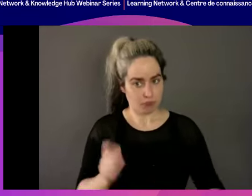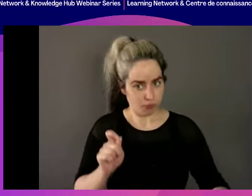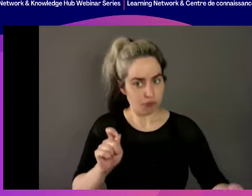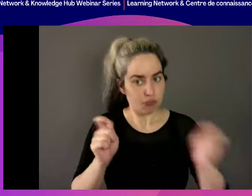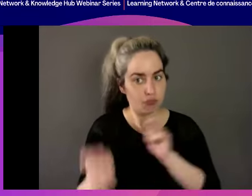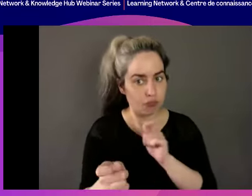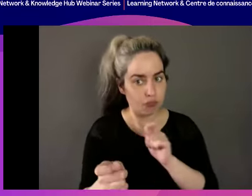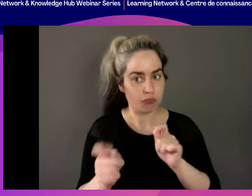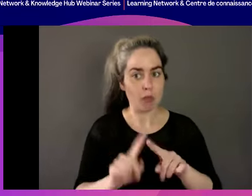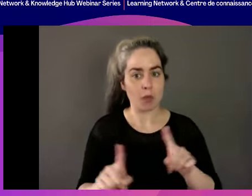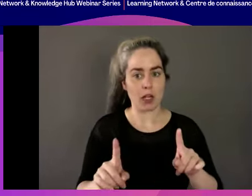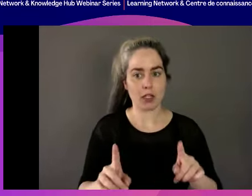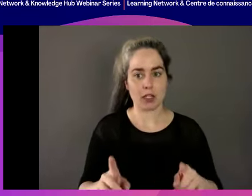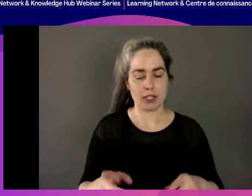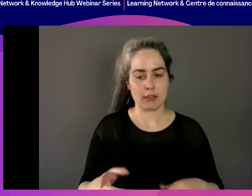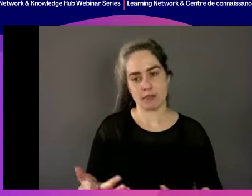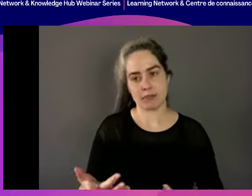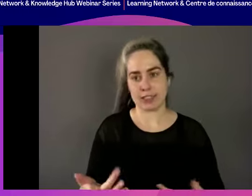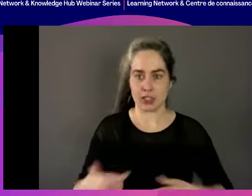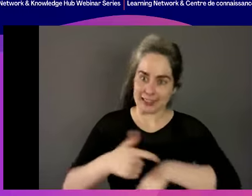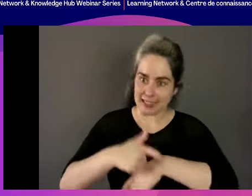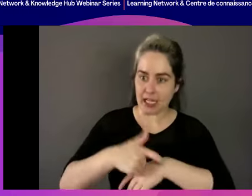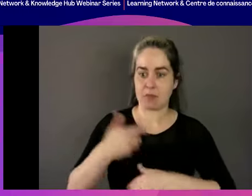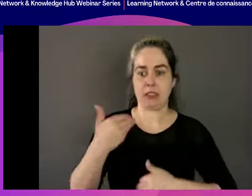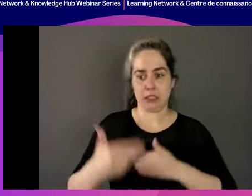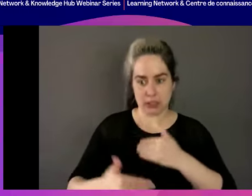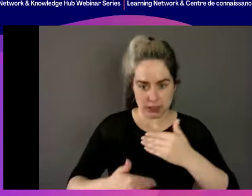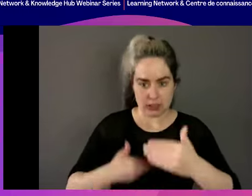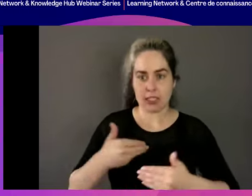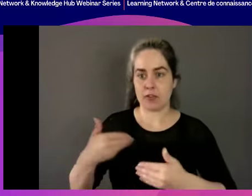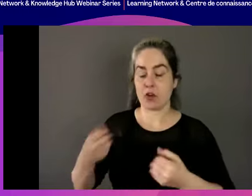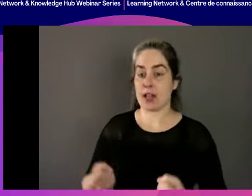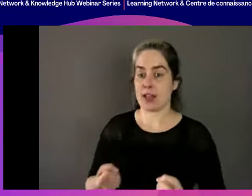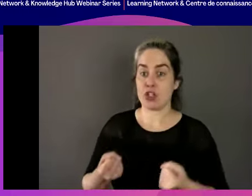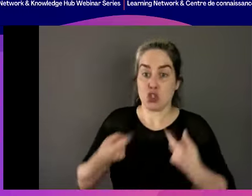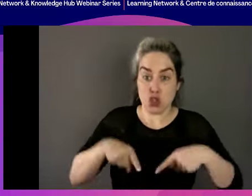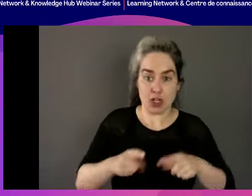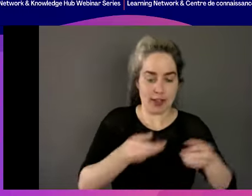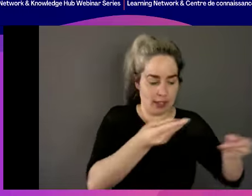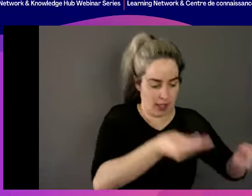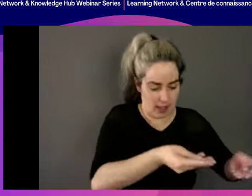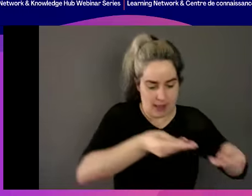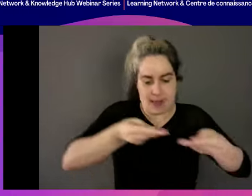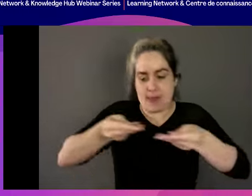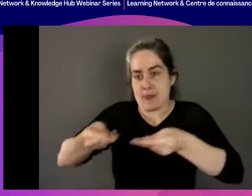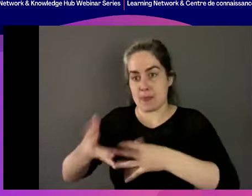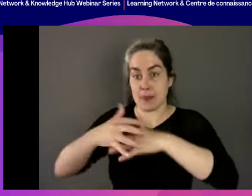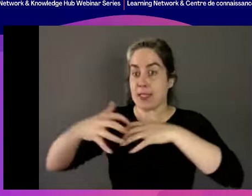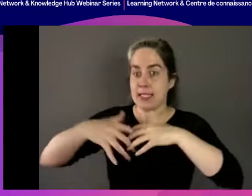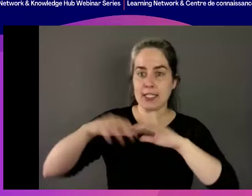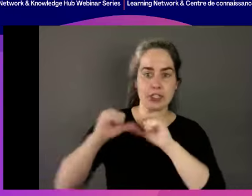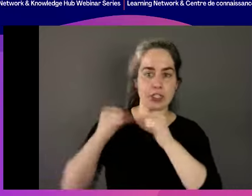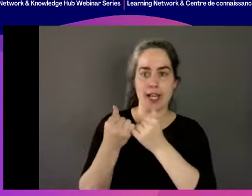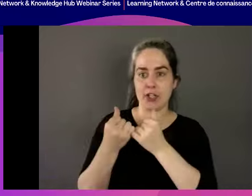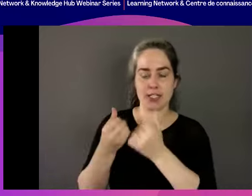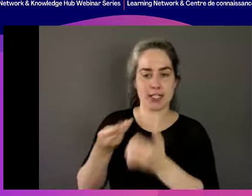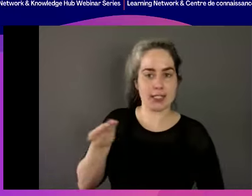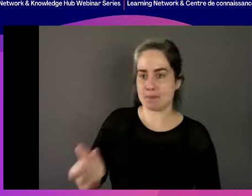long time, even when it was transferred for a lot of communities, they were still being underfunded for years. And so even